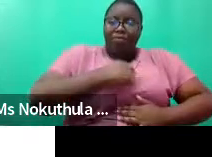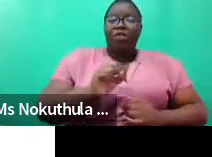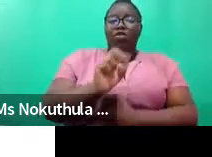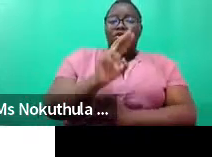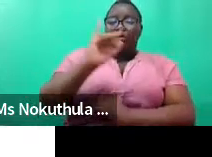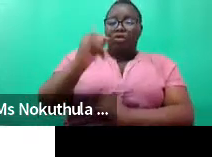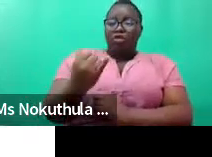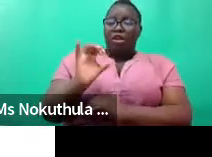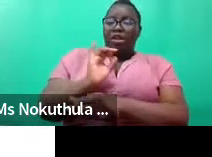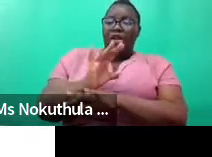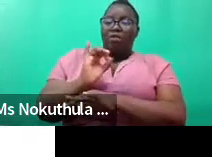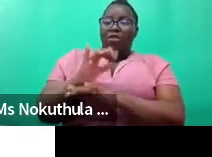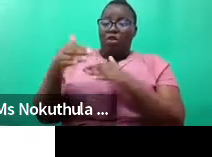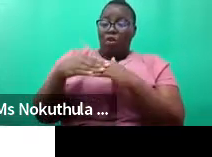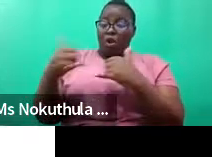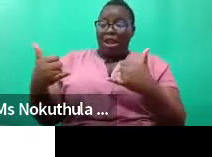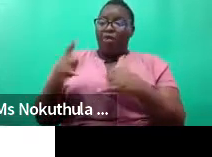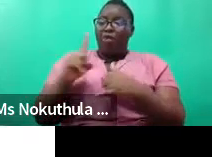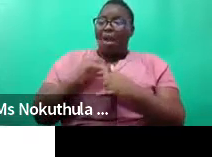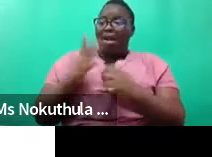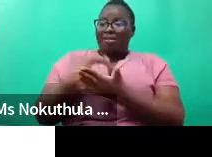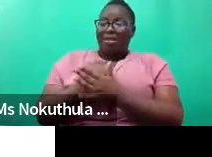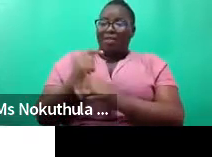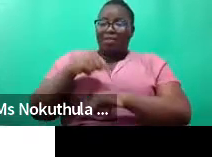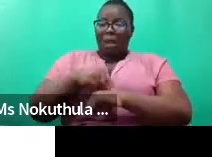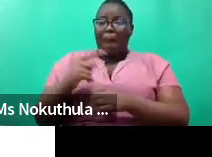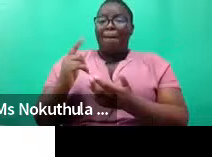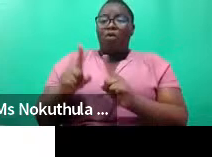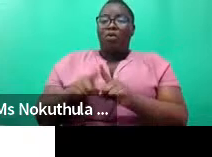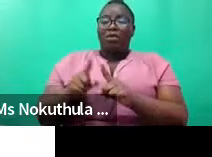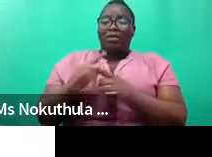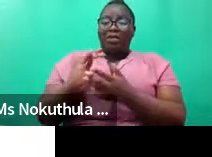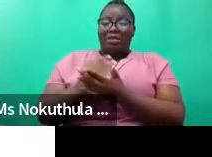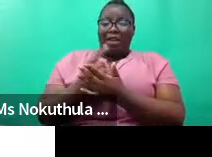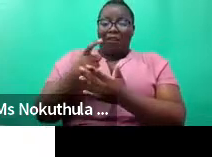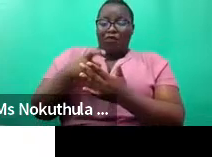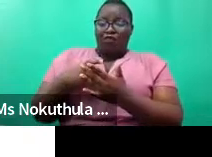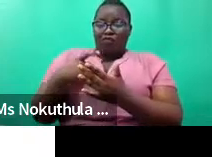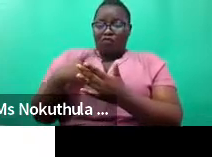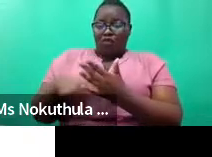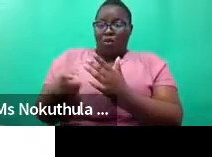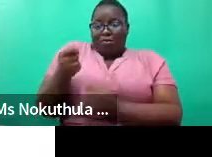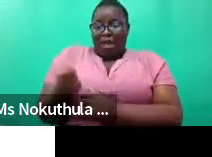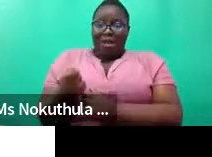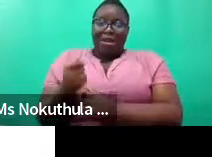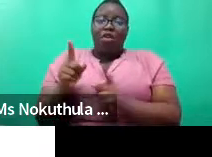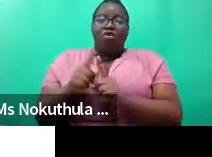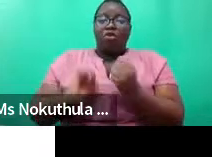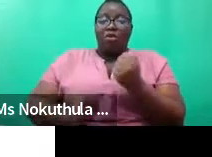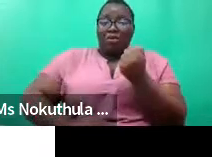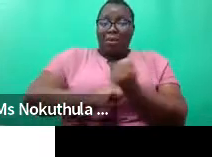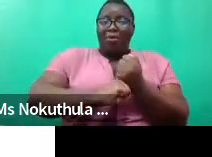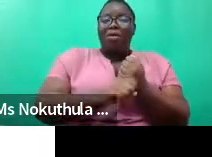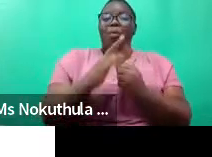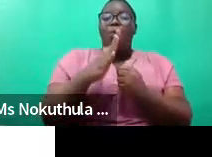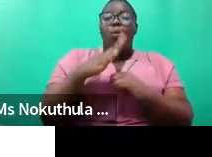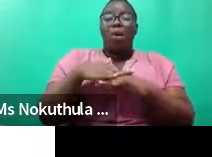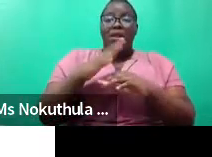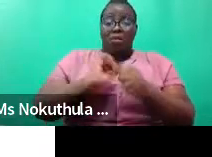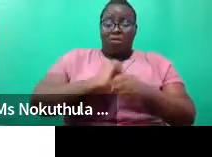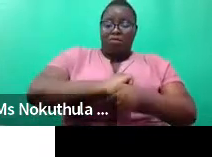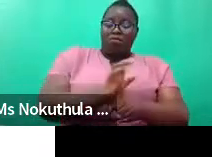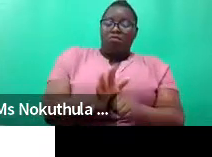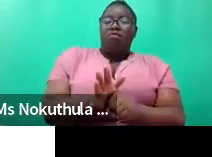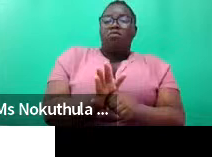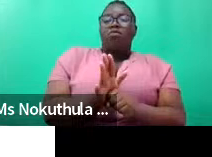was cost-effective, time-saving, convenient, and effective and supportive to them during the COVID-19 lockdown.